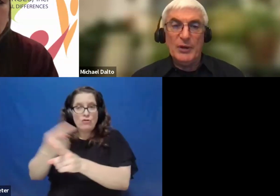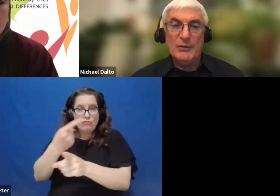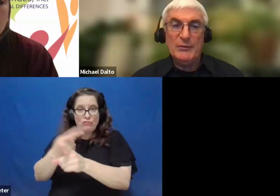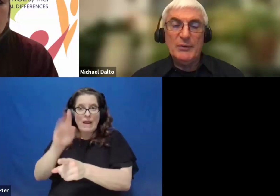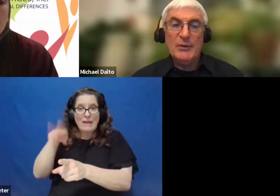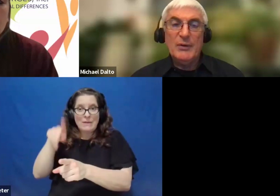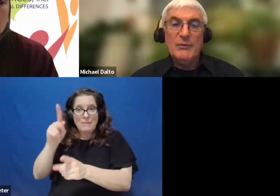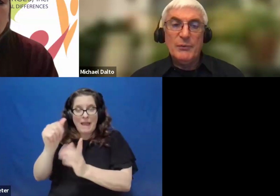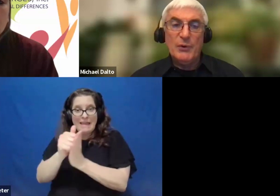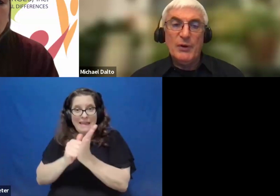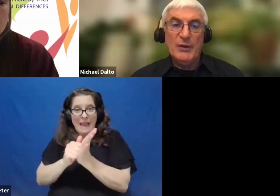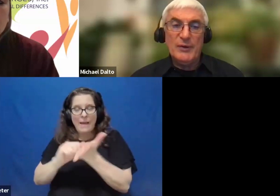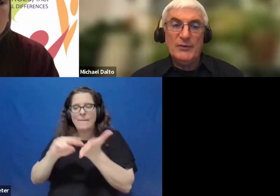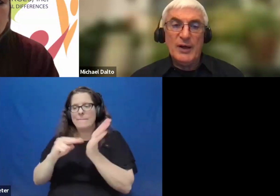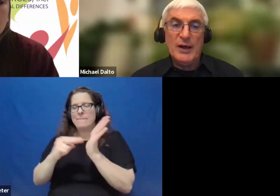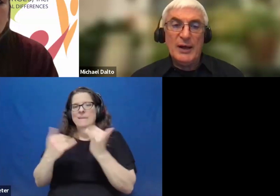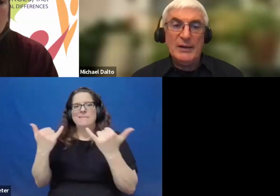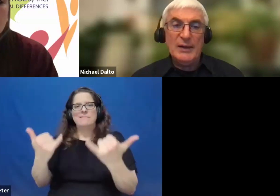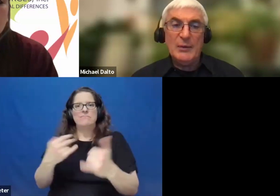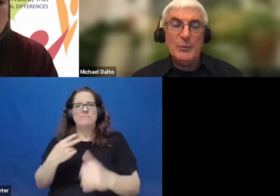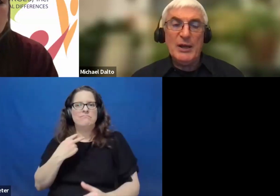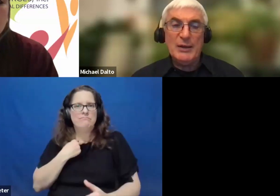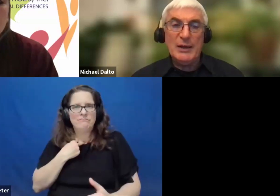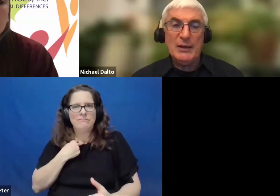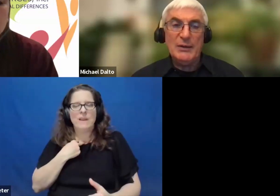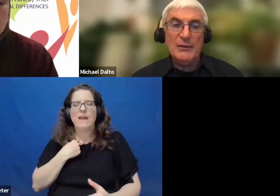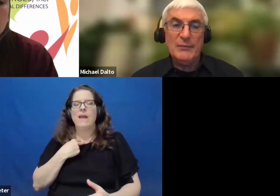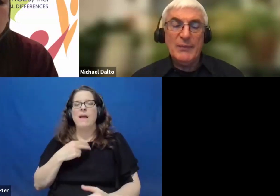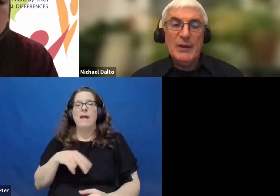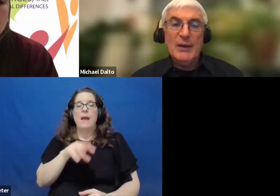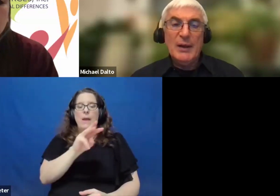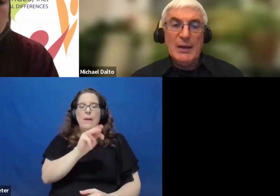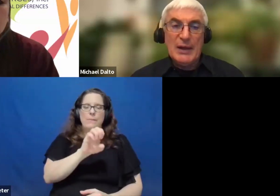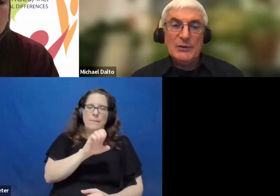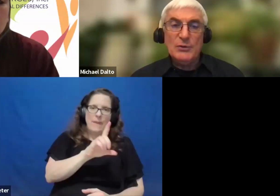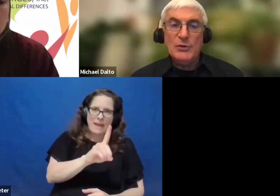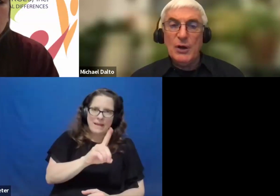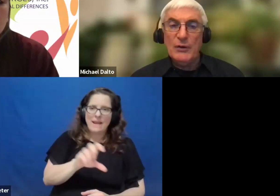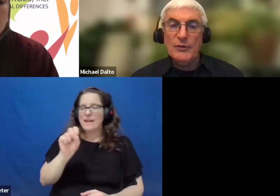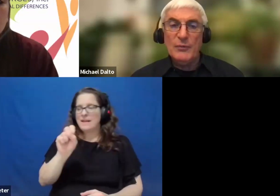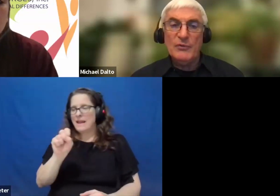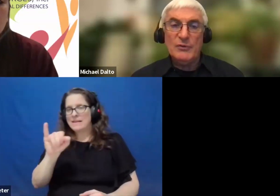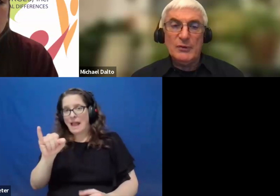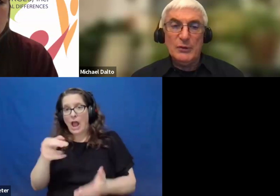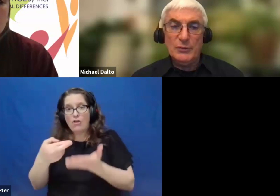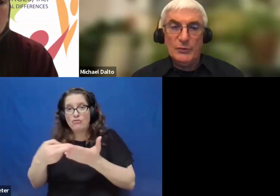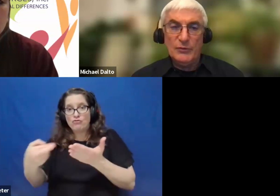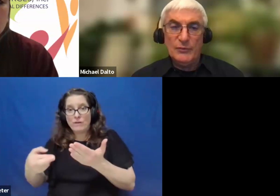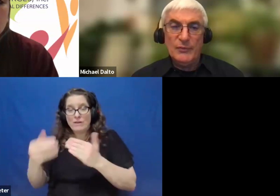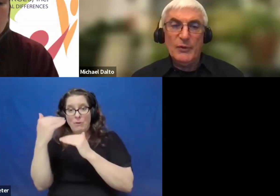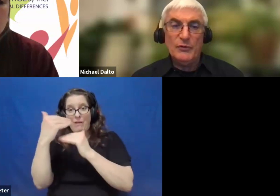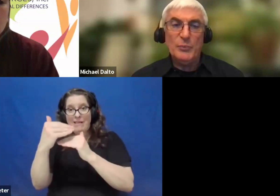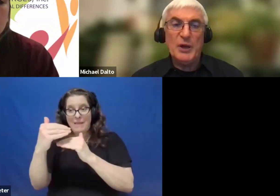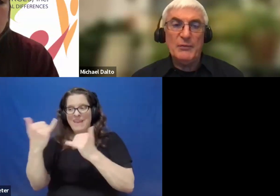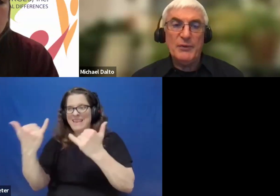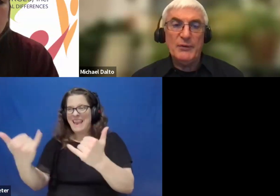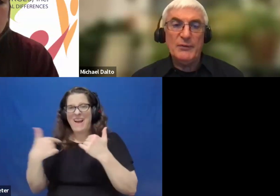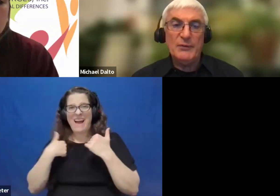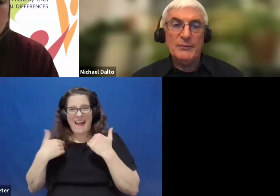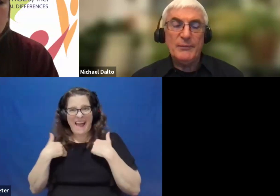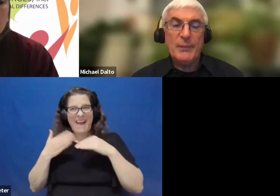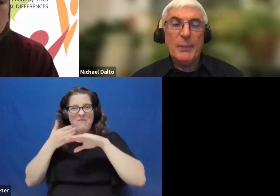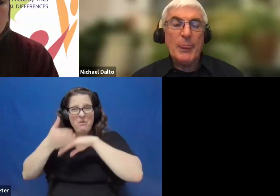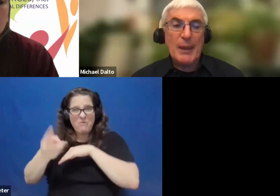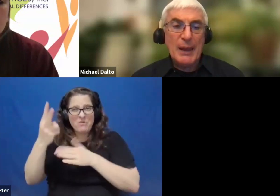the resource limit for SSI and Medicaid. and that could cause them to lose those